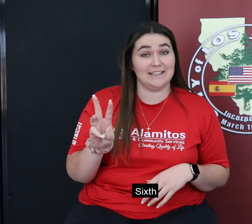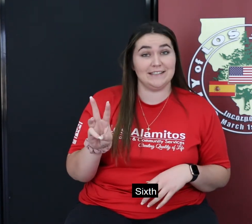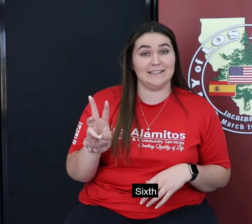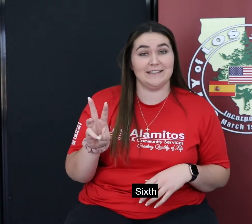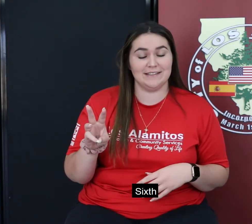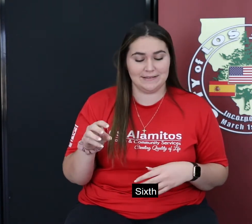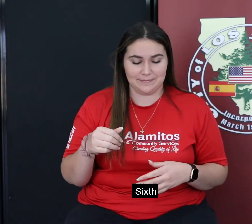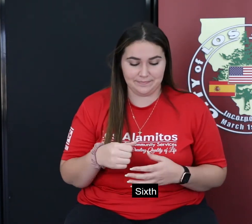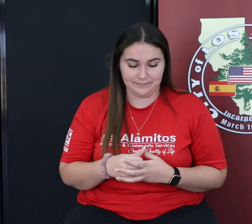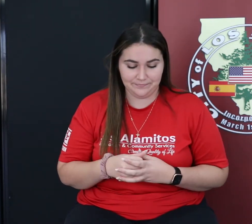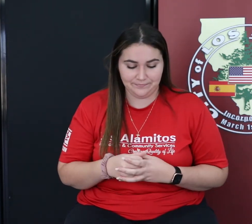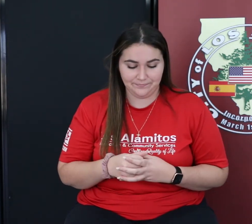Sixth,